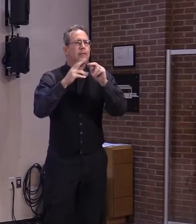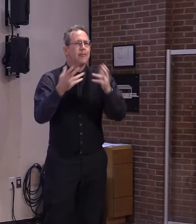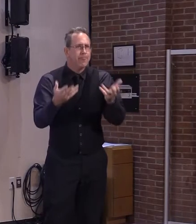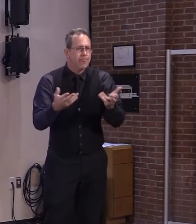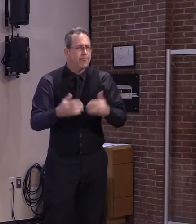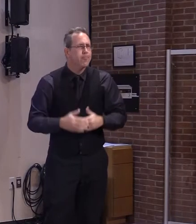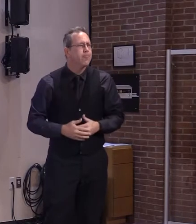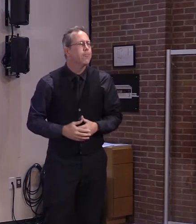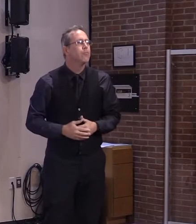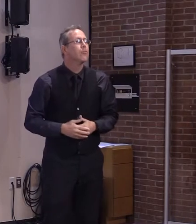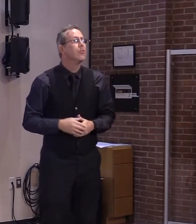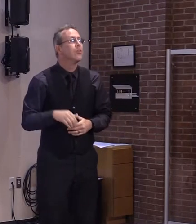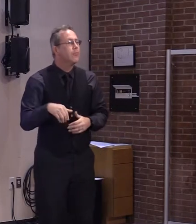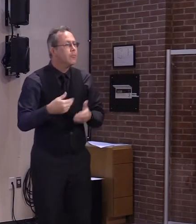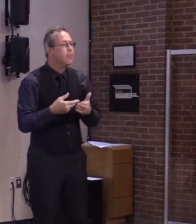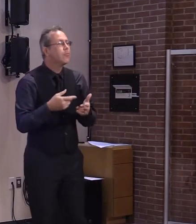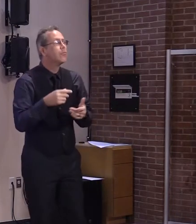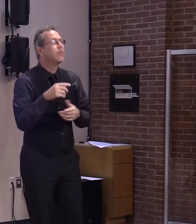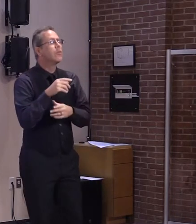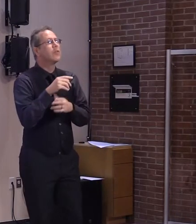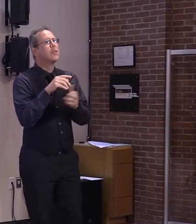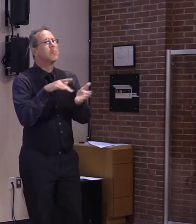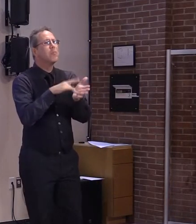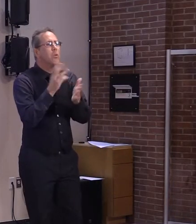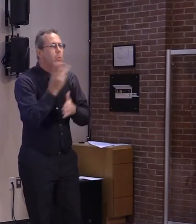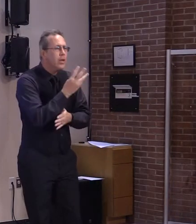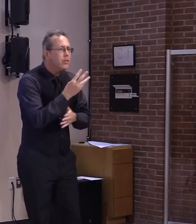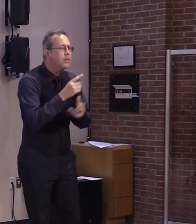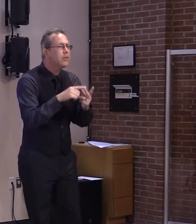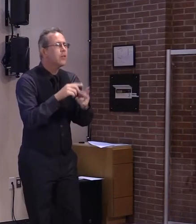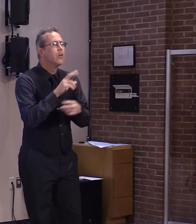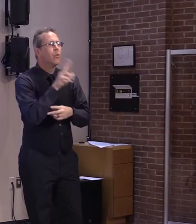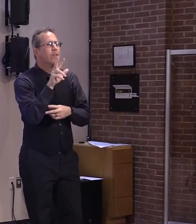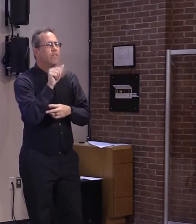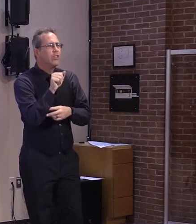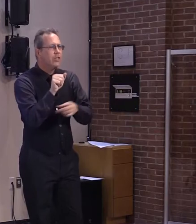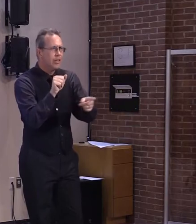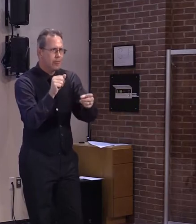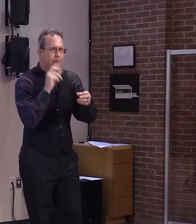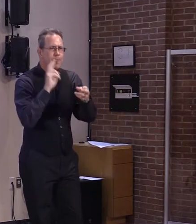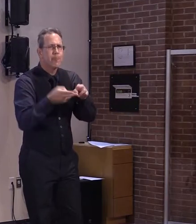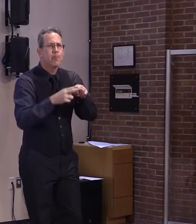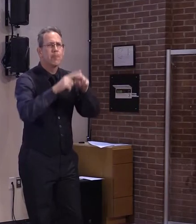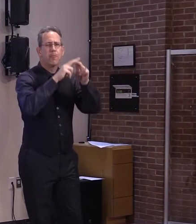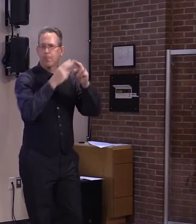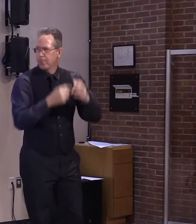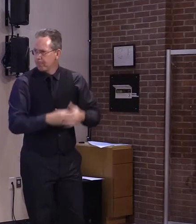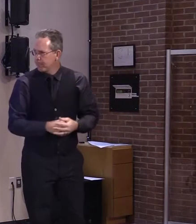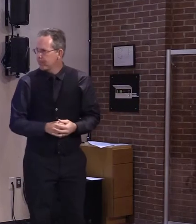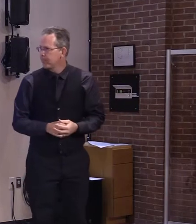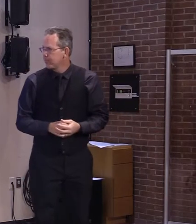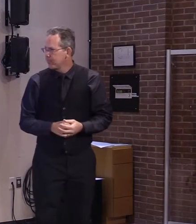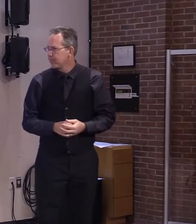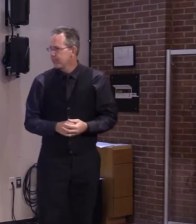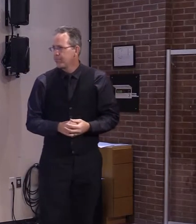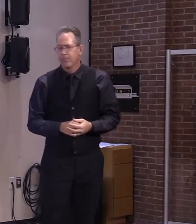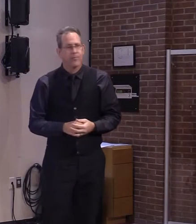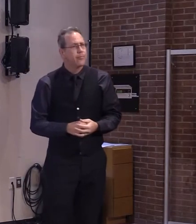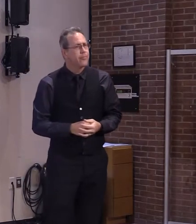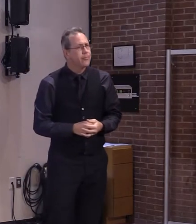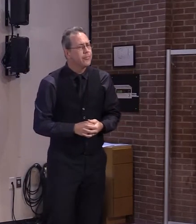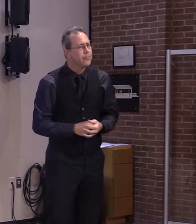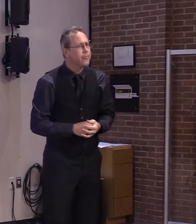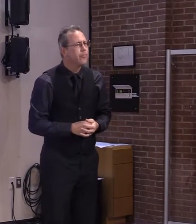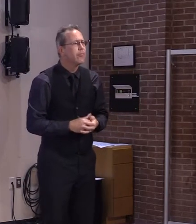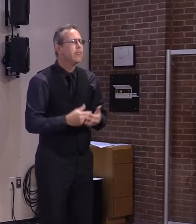West Virginia and Tennessee, are seeing their case counts continue to rise, which is keeping overall case counts a little elevated in the country. But you can see they're down